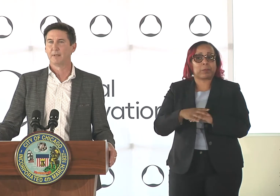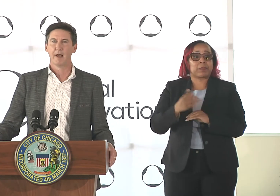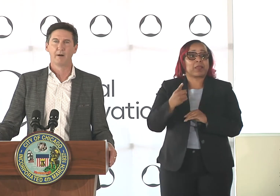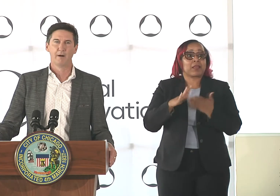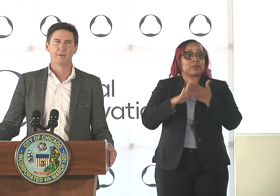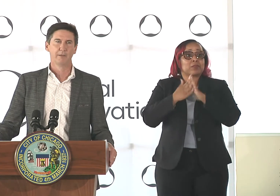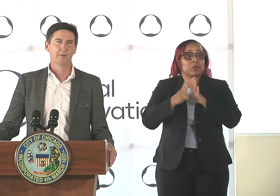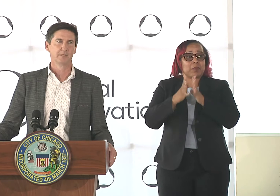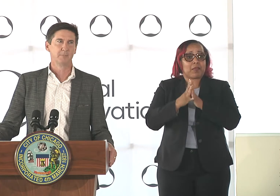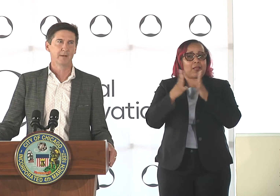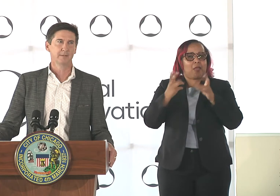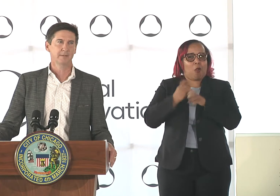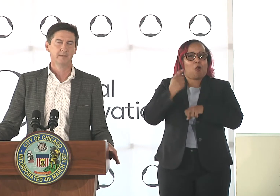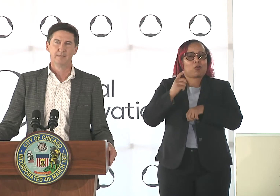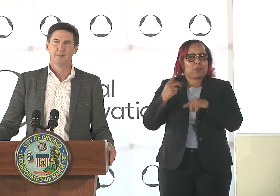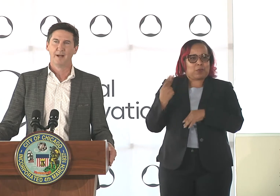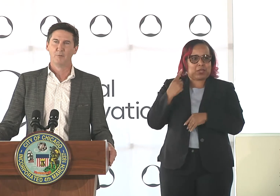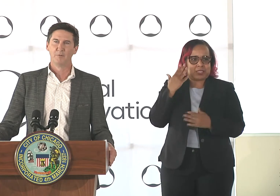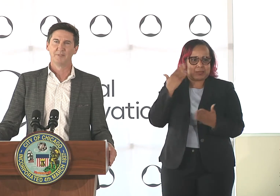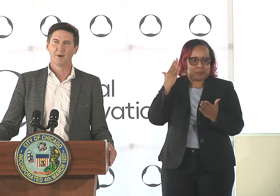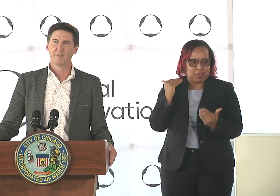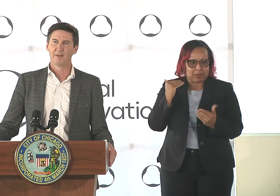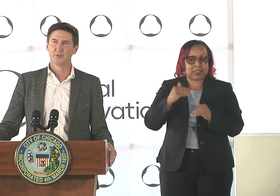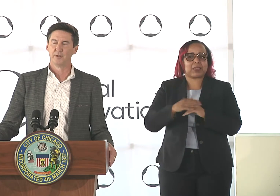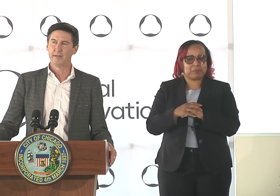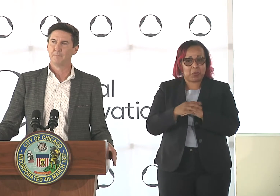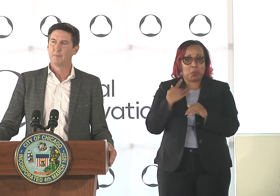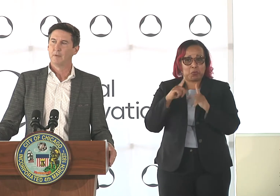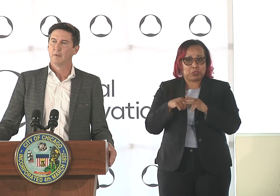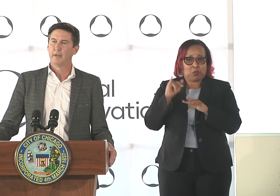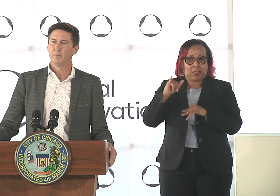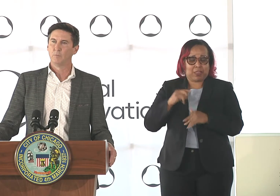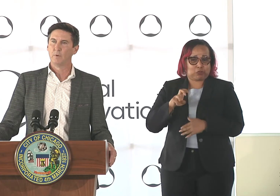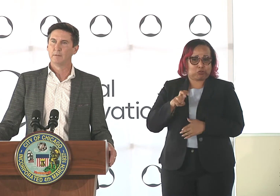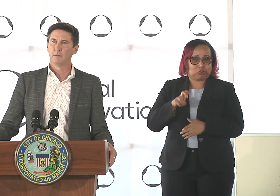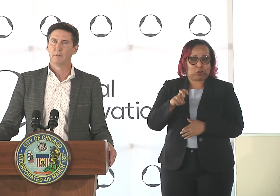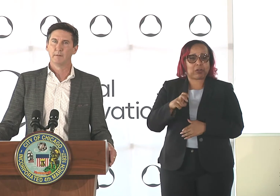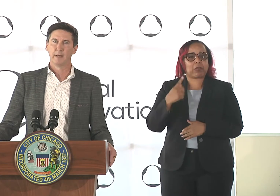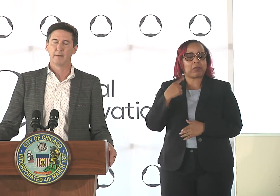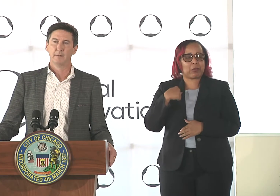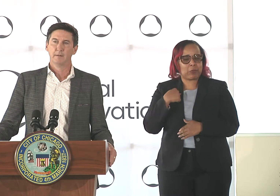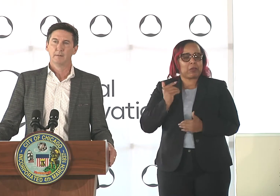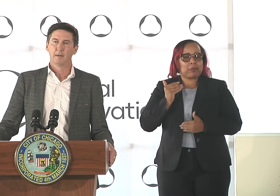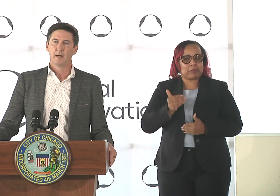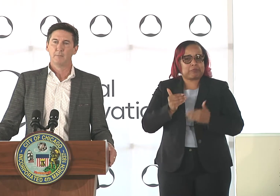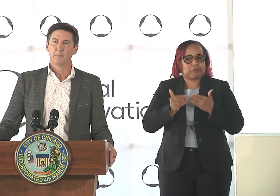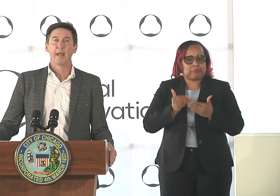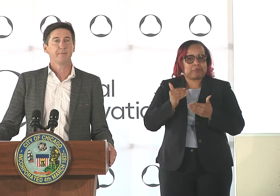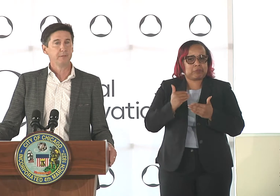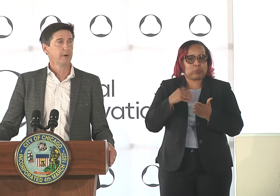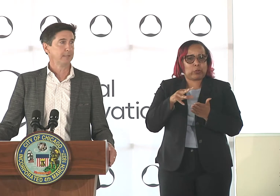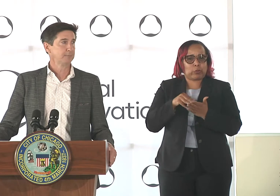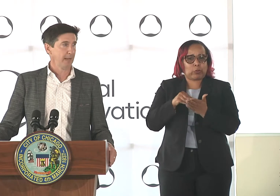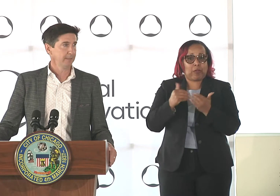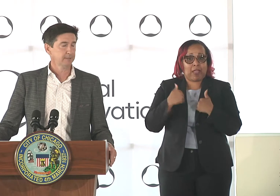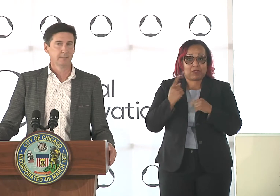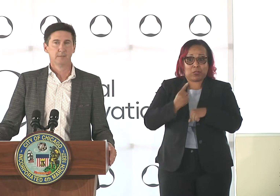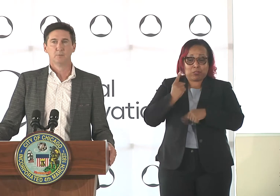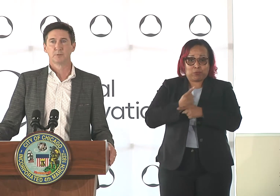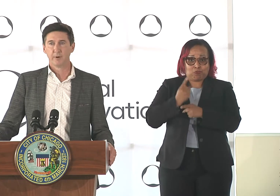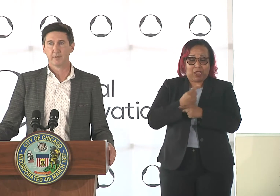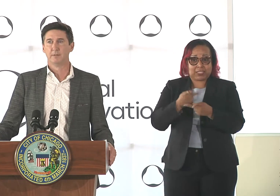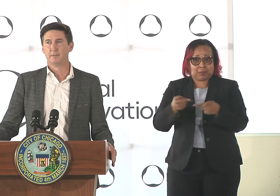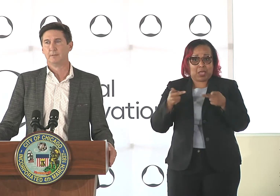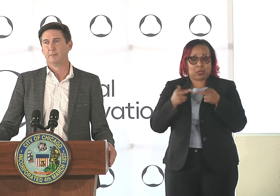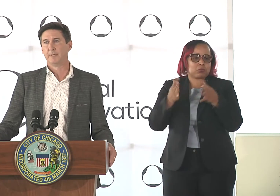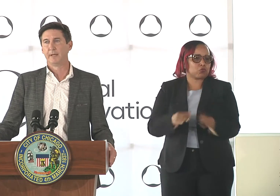out to be a lot harder than we expected when we started that journey. And we learned that having the right space